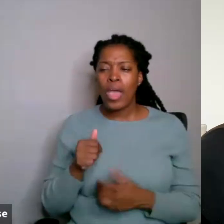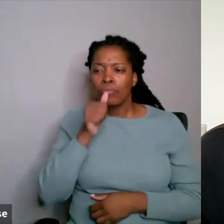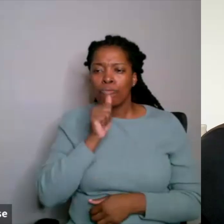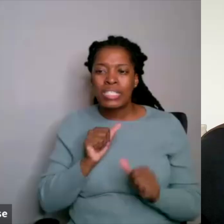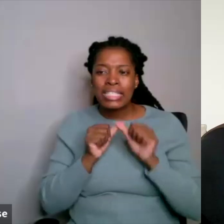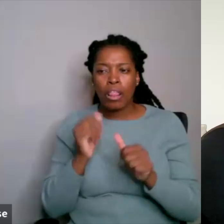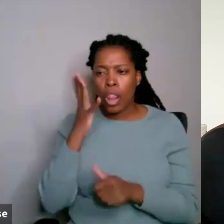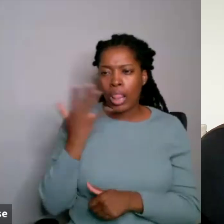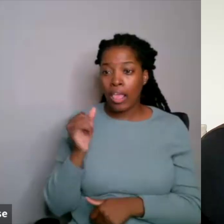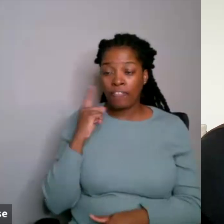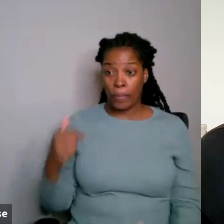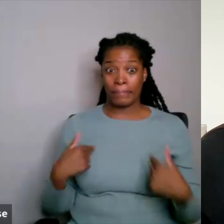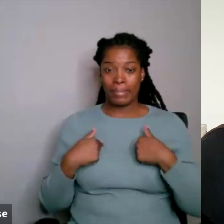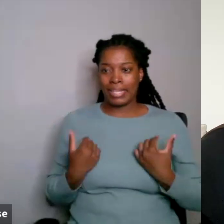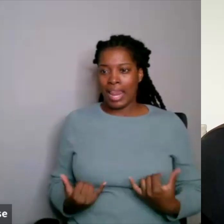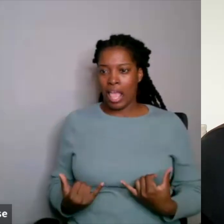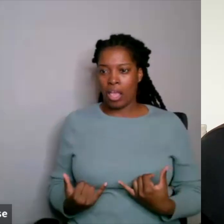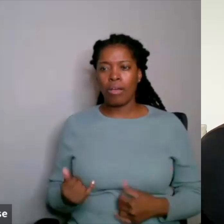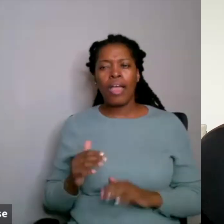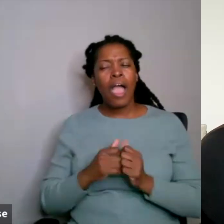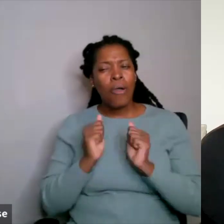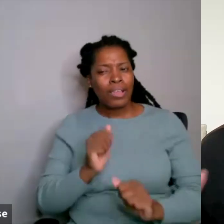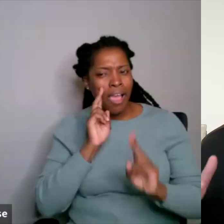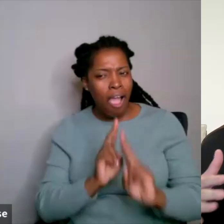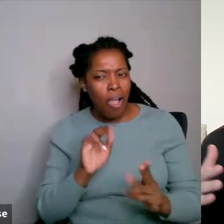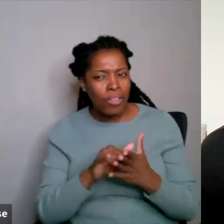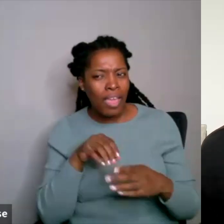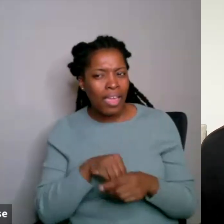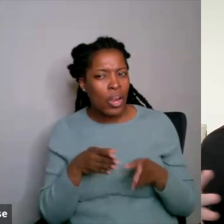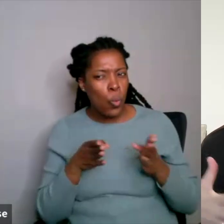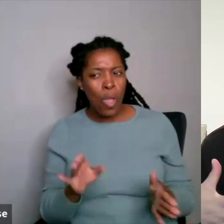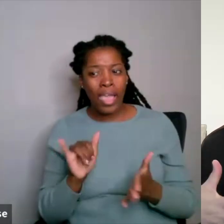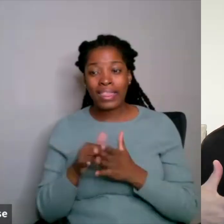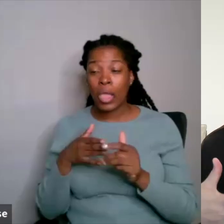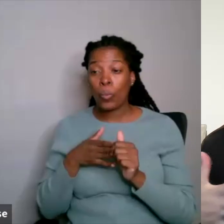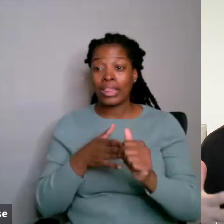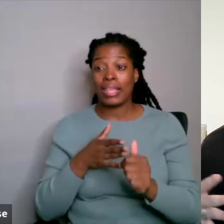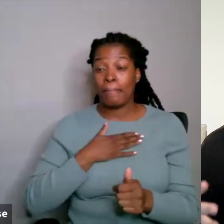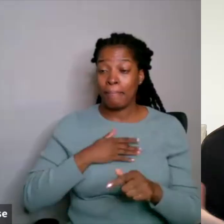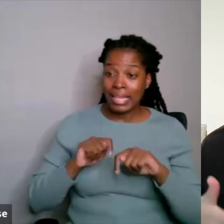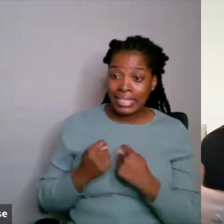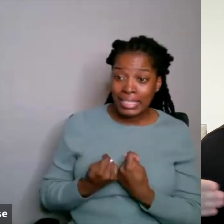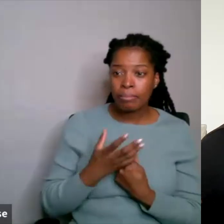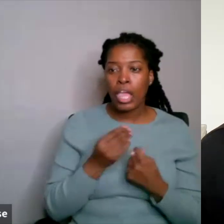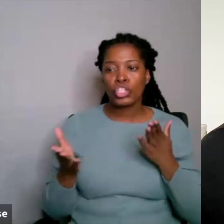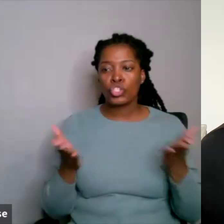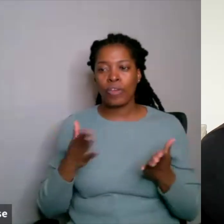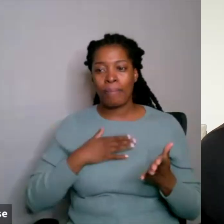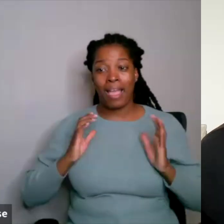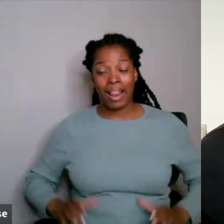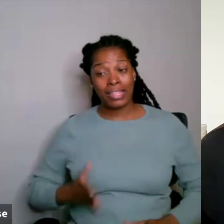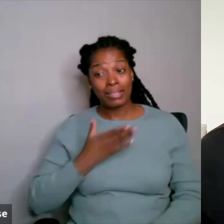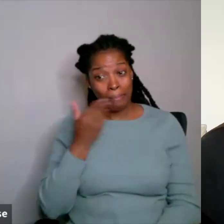me now? And how can I honor that in a way that leads my team and serves my clients